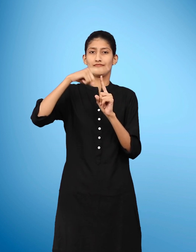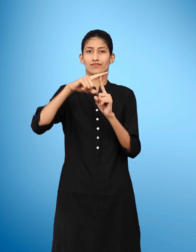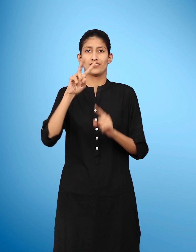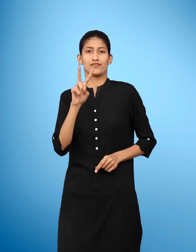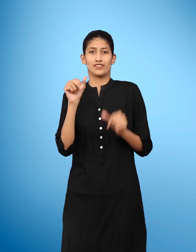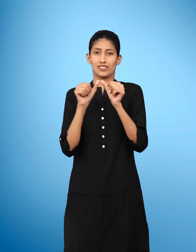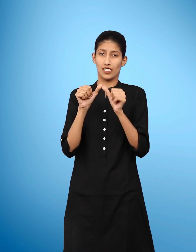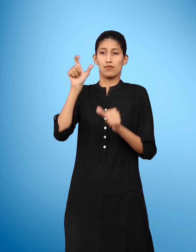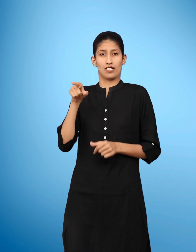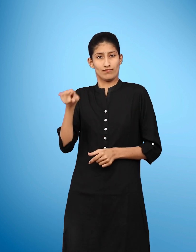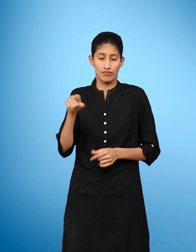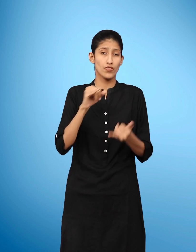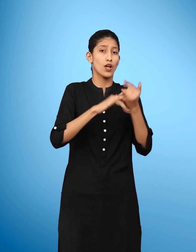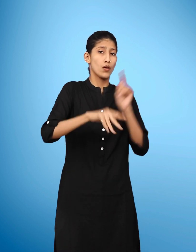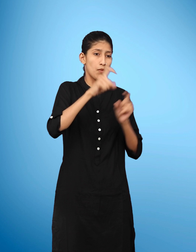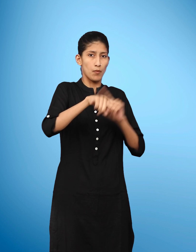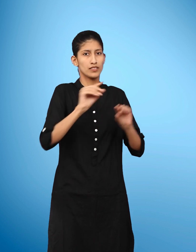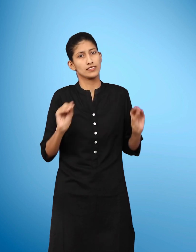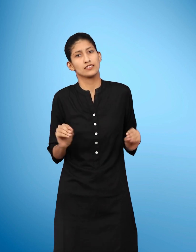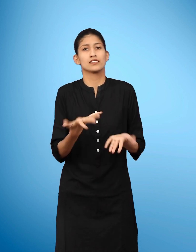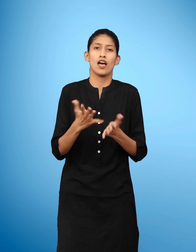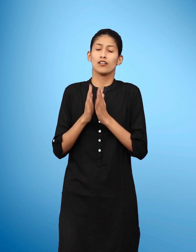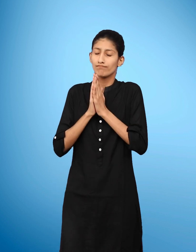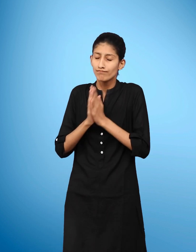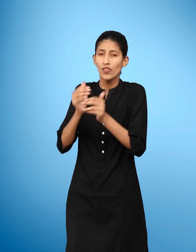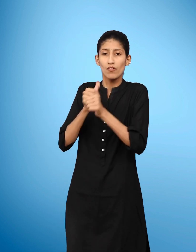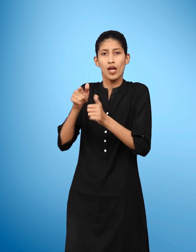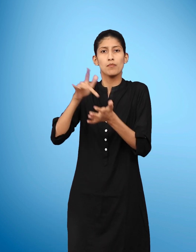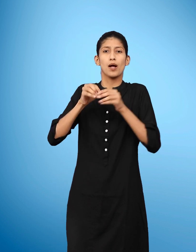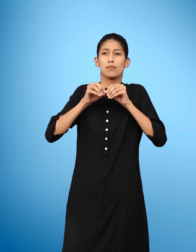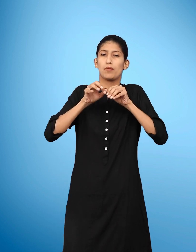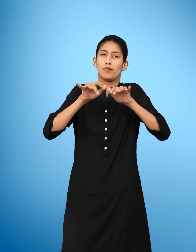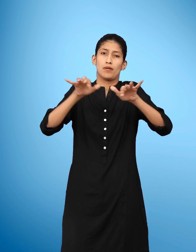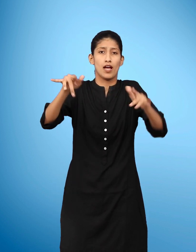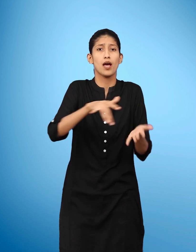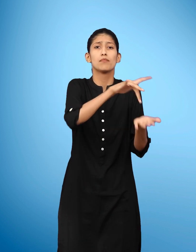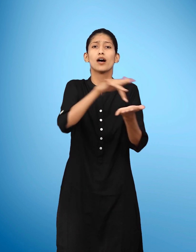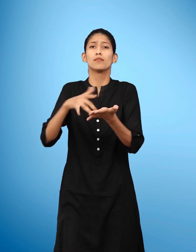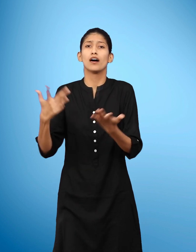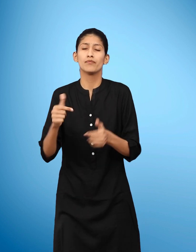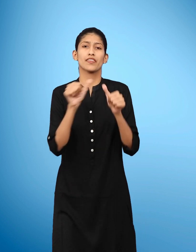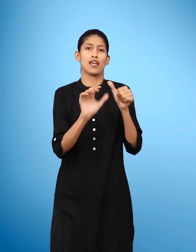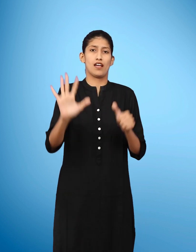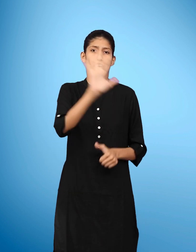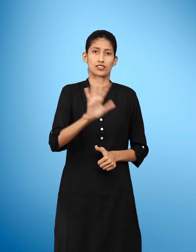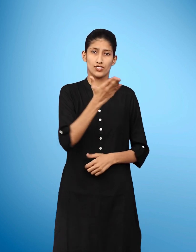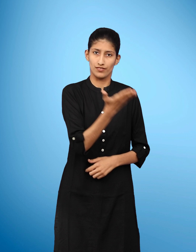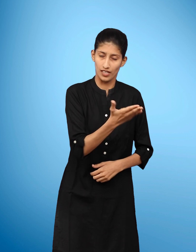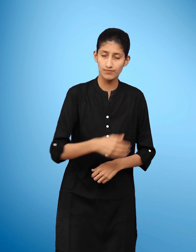teach and help other people. The worship of Bodhisattva became very